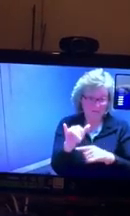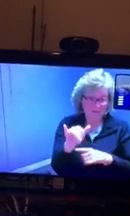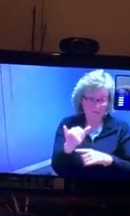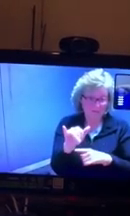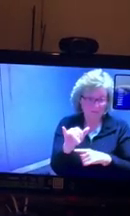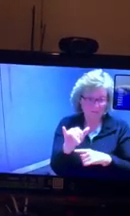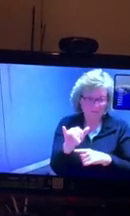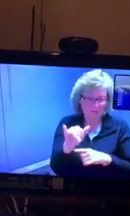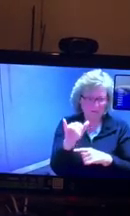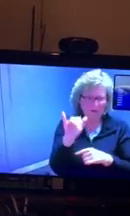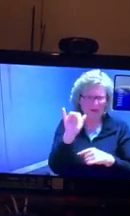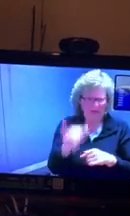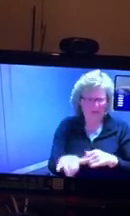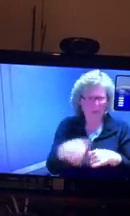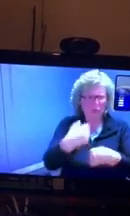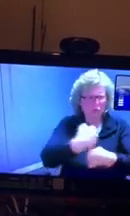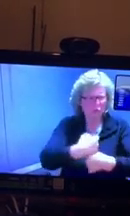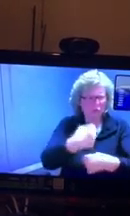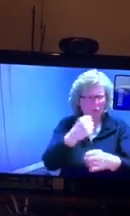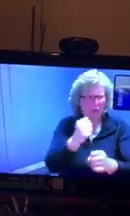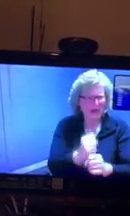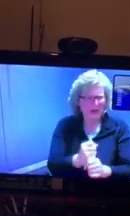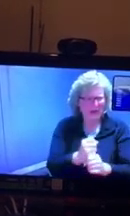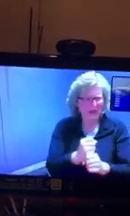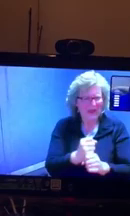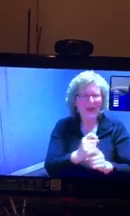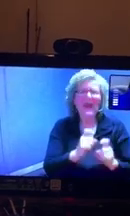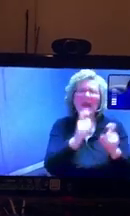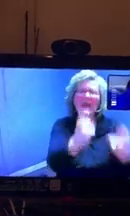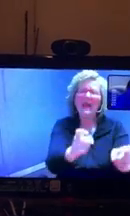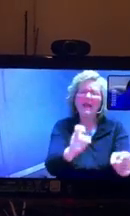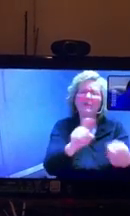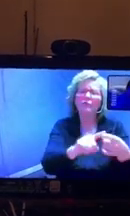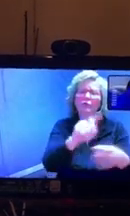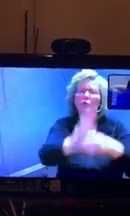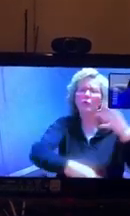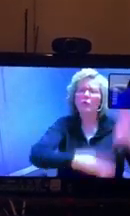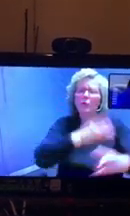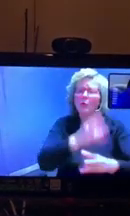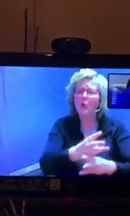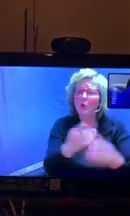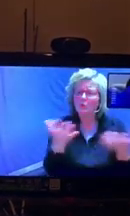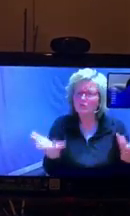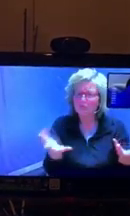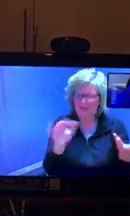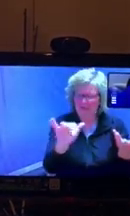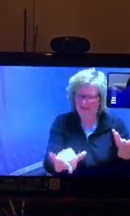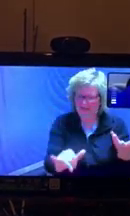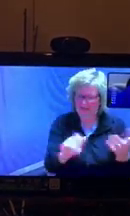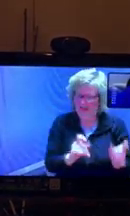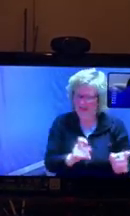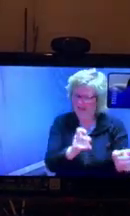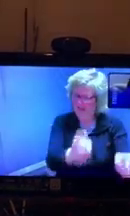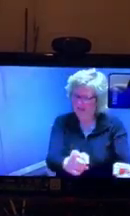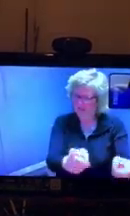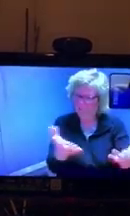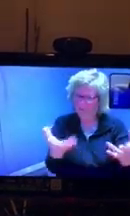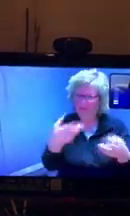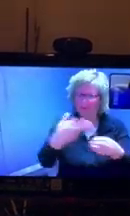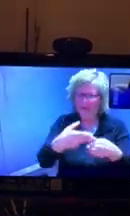was to create a gift to the world. And basically this gift would be in the name of his son who had